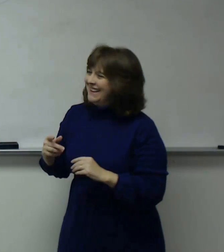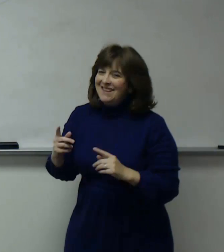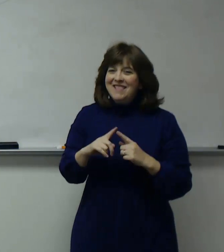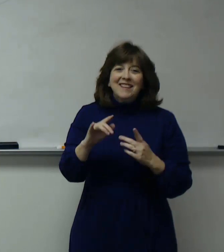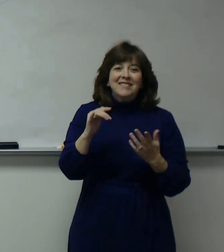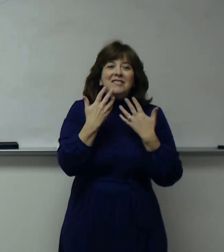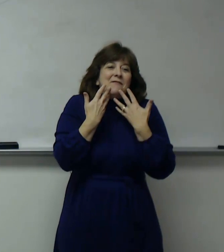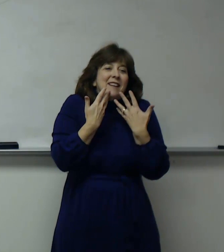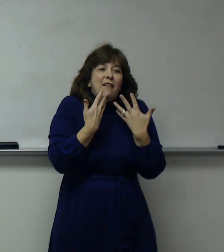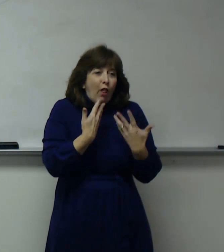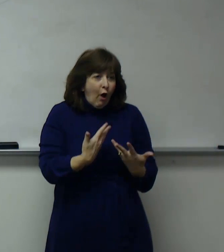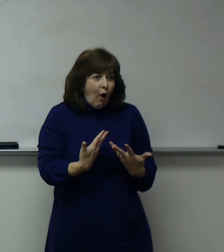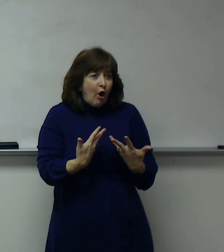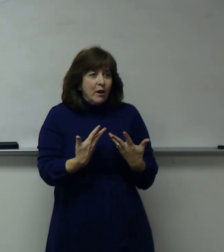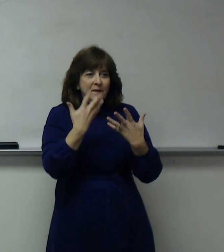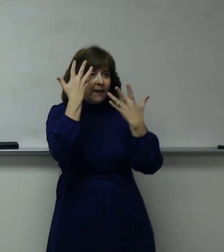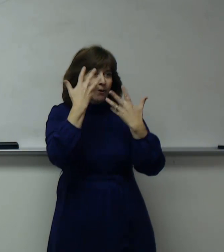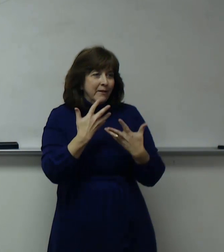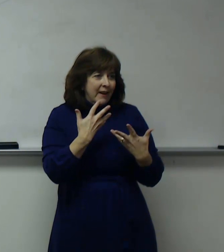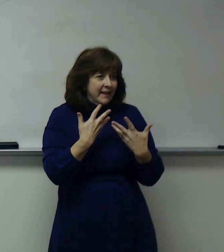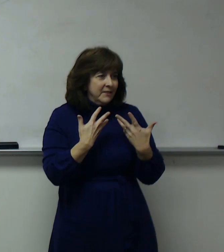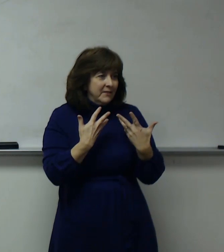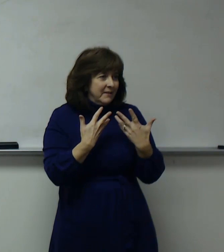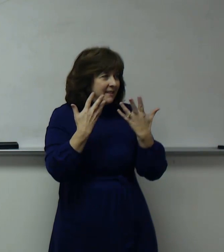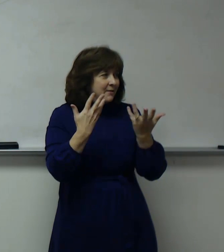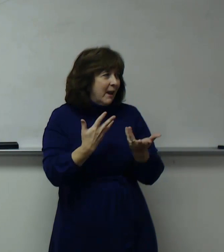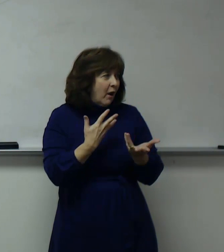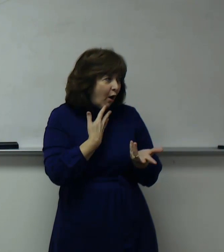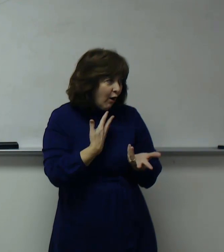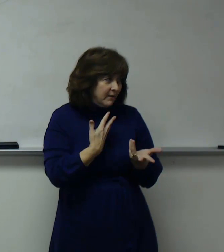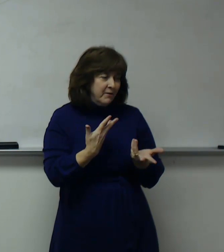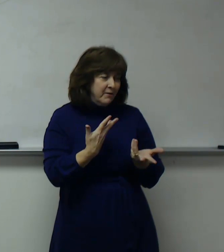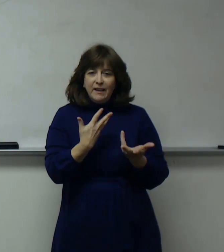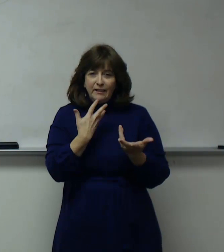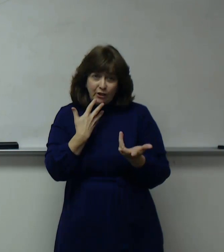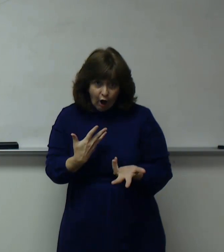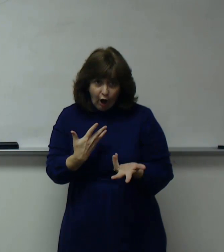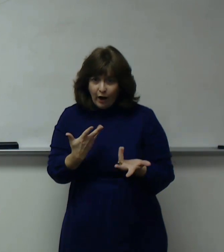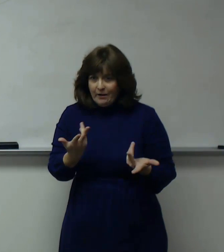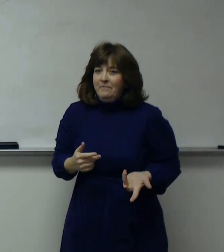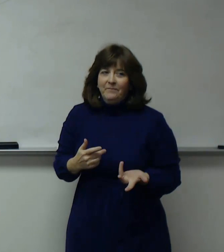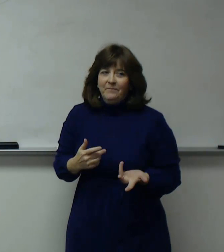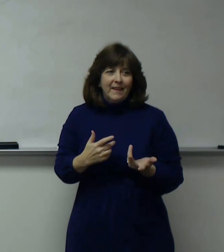But that's just the way the law comes out on your face. That's the way law is on your face. You just have to recover after.